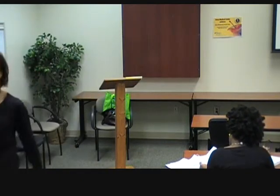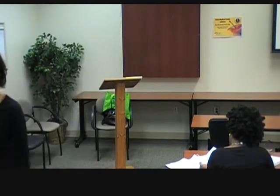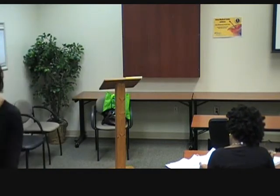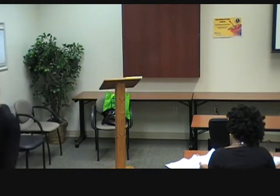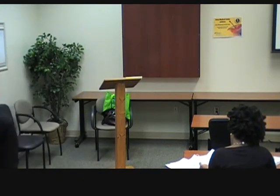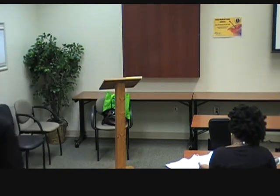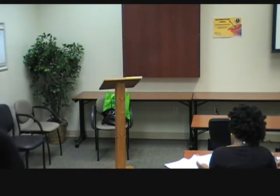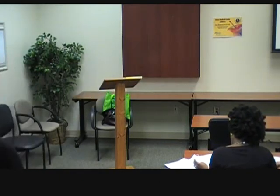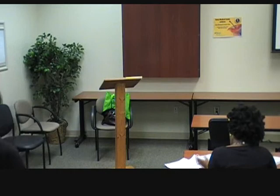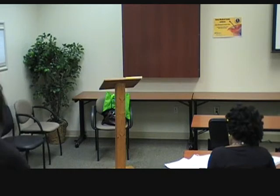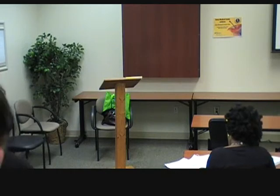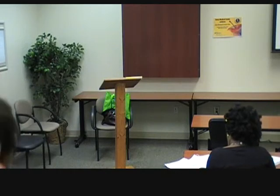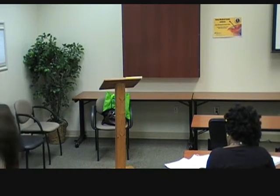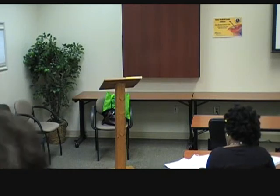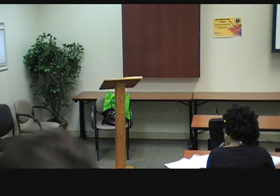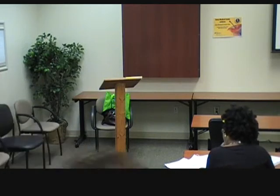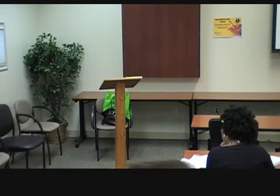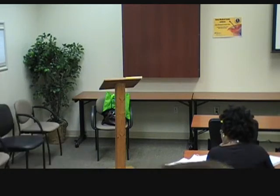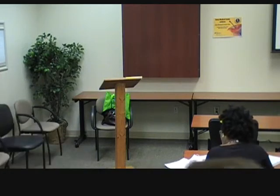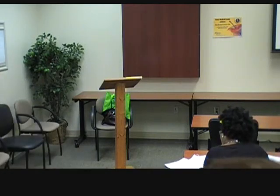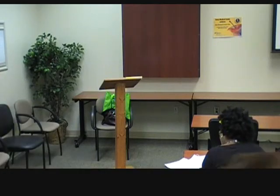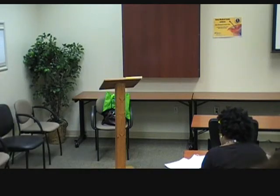Thank you. It's stuck. Uh-oh.